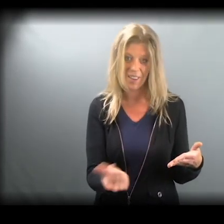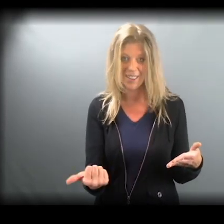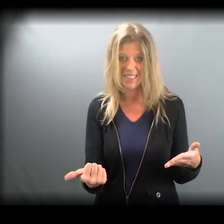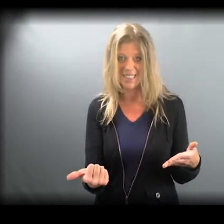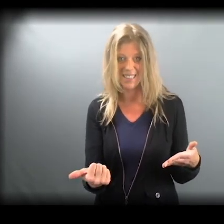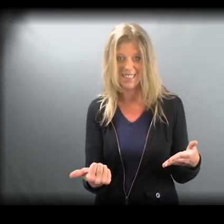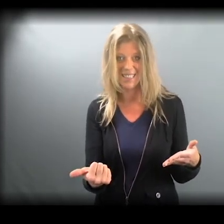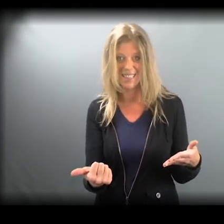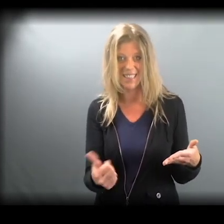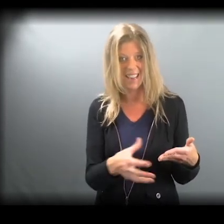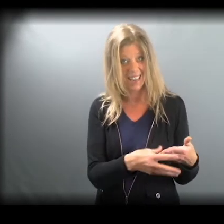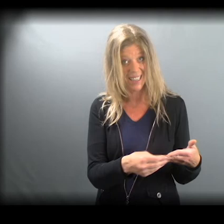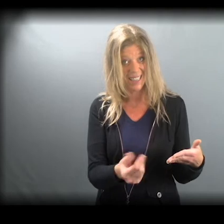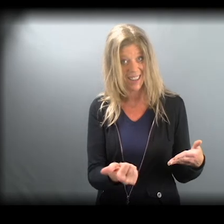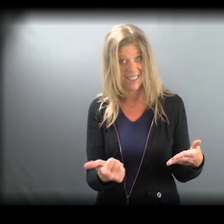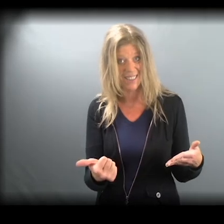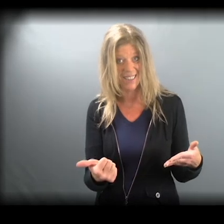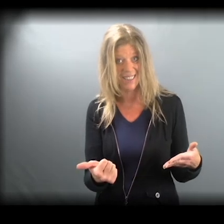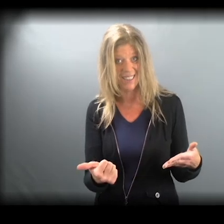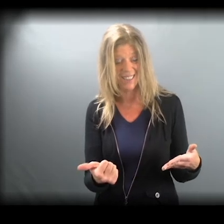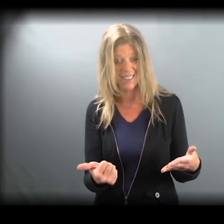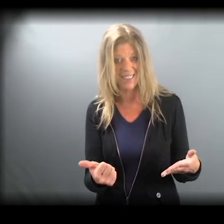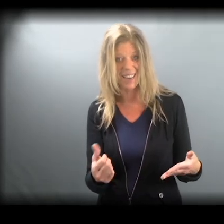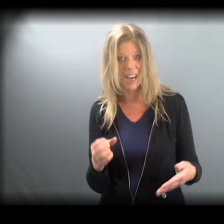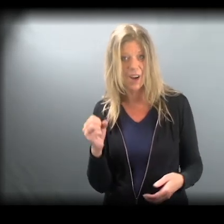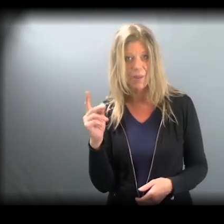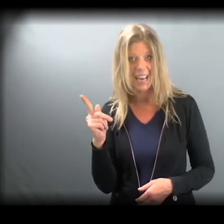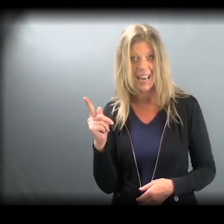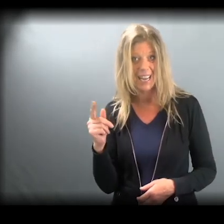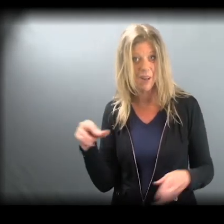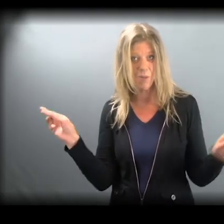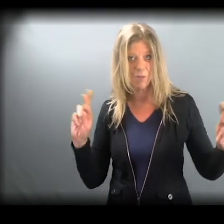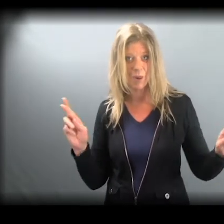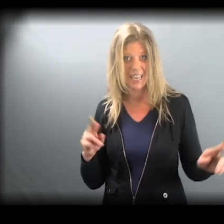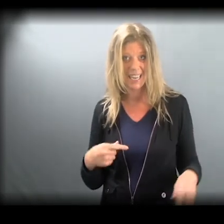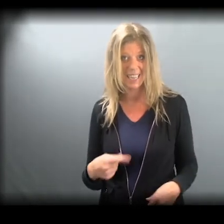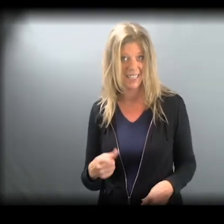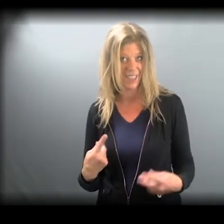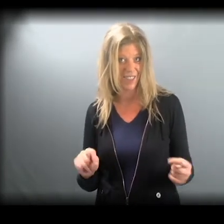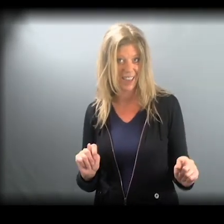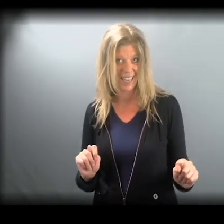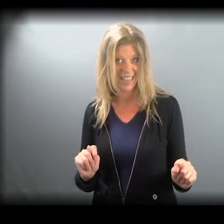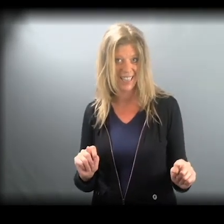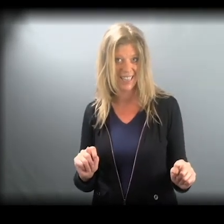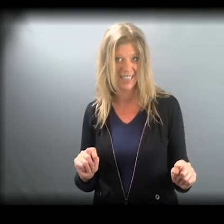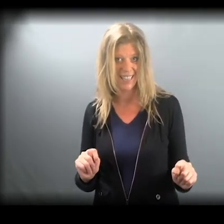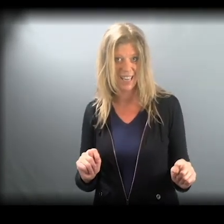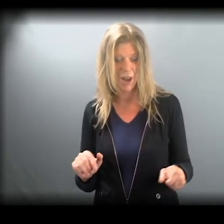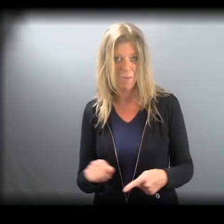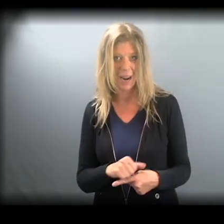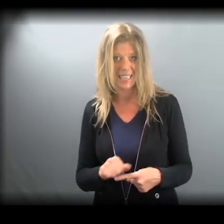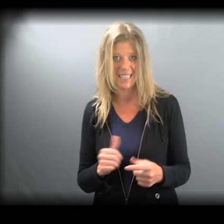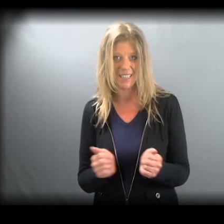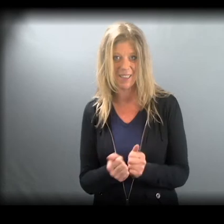dollars, dollars. Okay, ready to try? Practice with